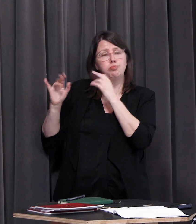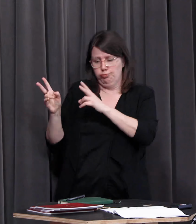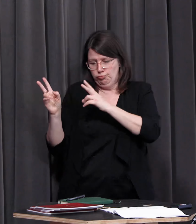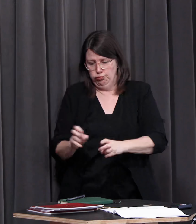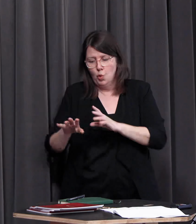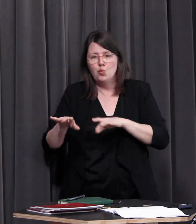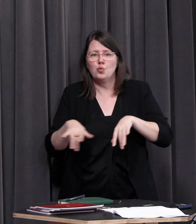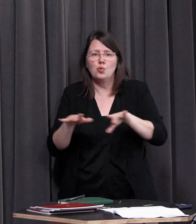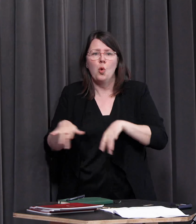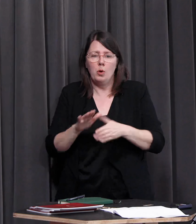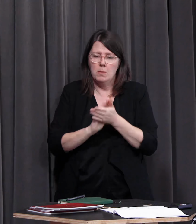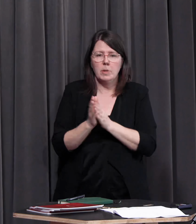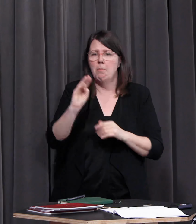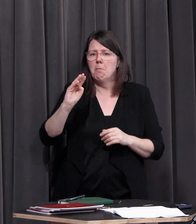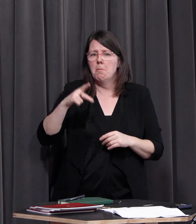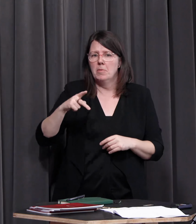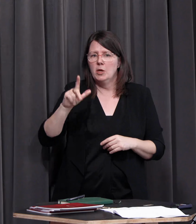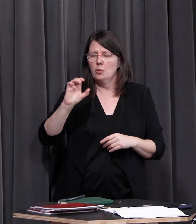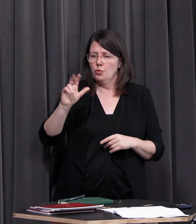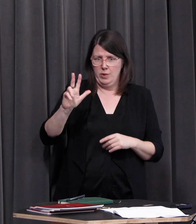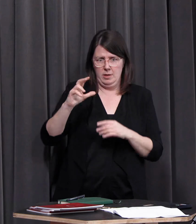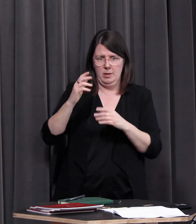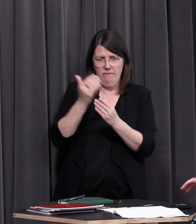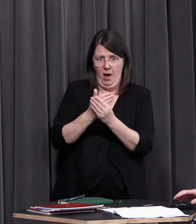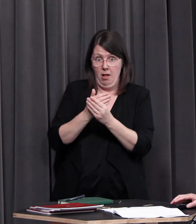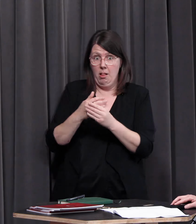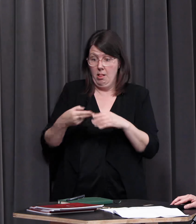file that then she handed to Fan.